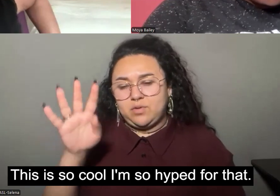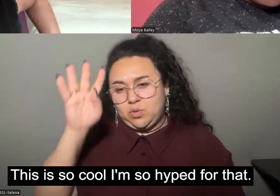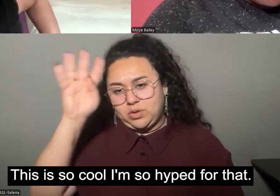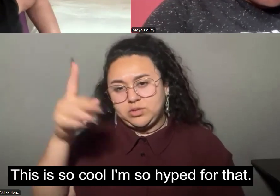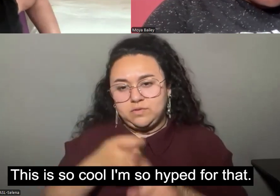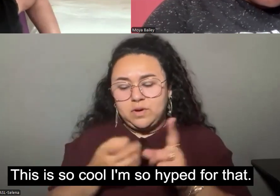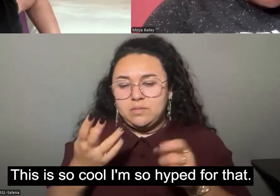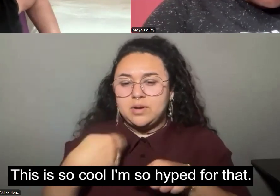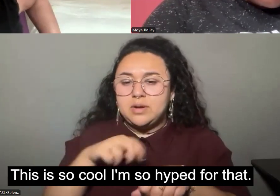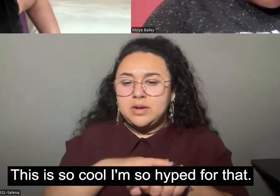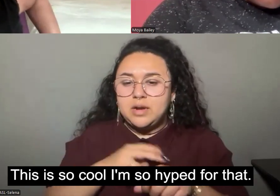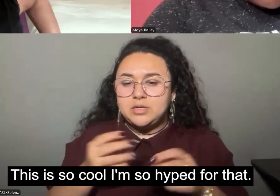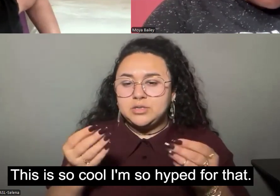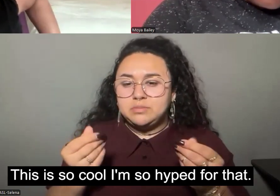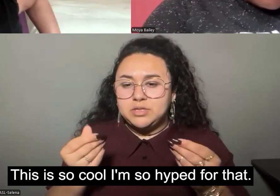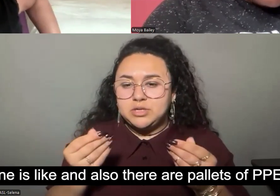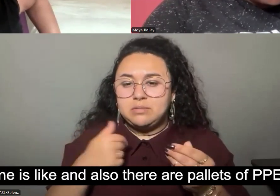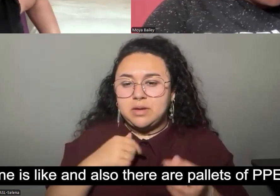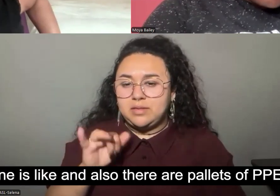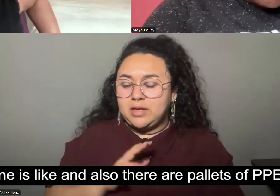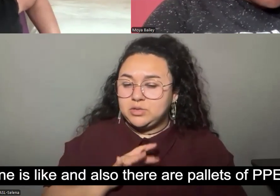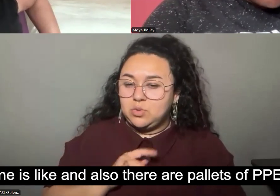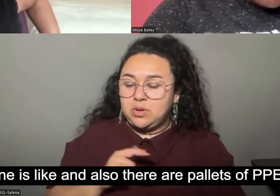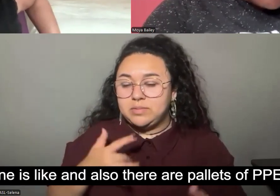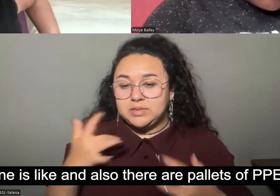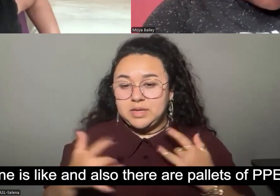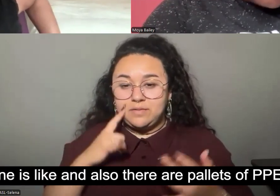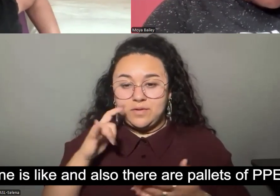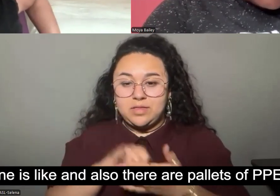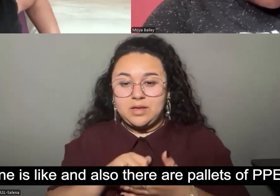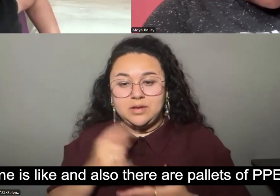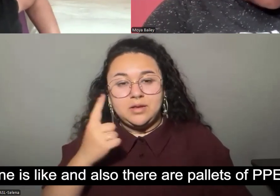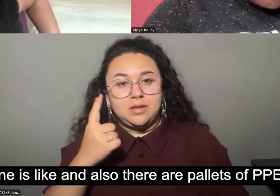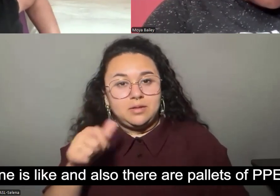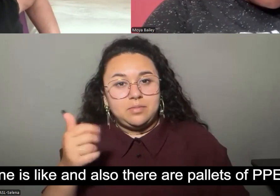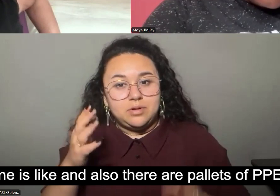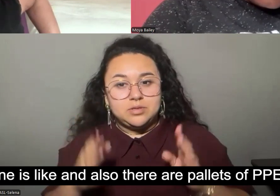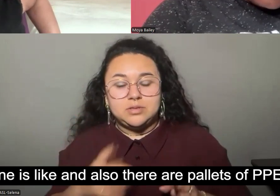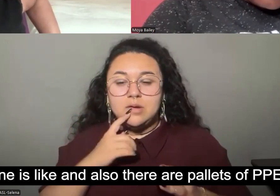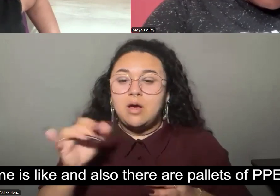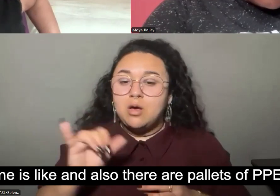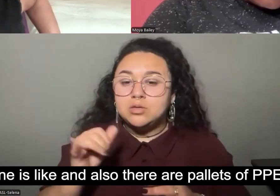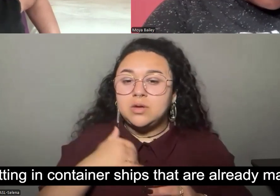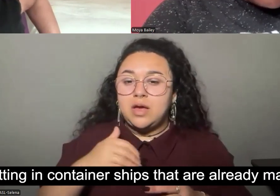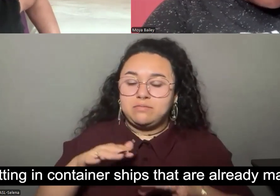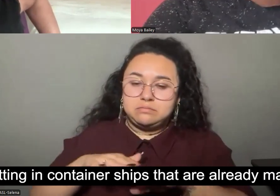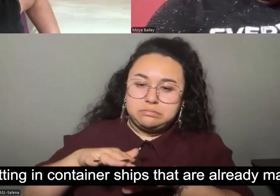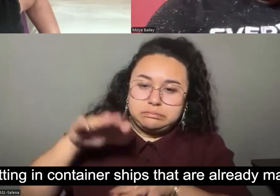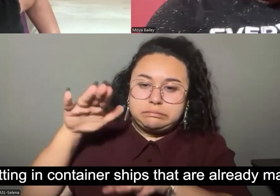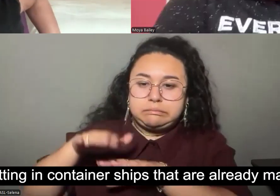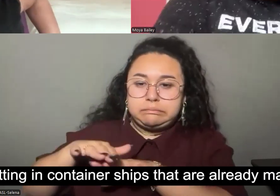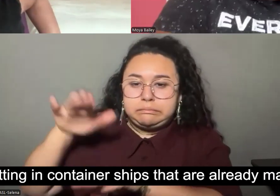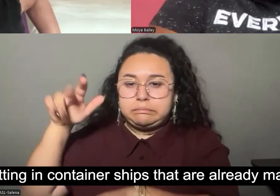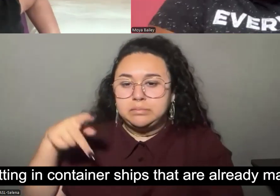organic materials." And I was like, "This is so cool. I'm so hyped for that." And then someone was like, "And also, there are pallets of